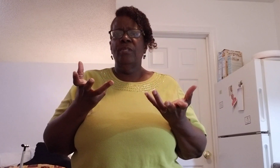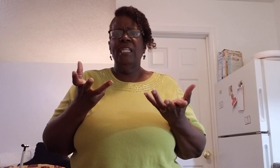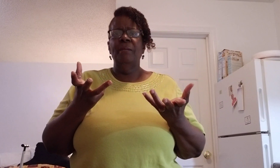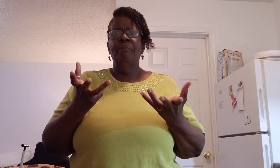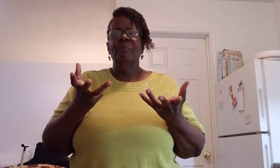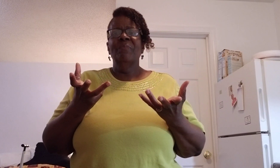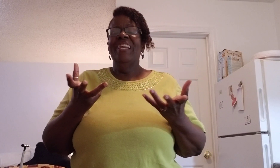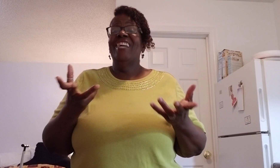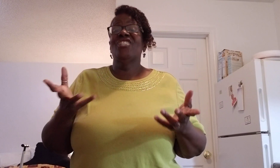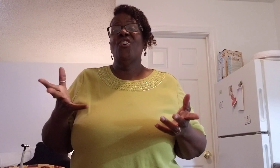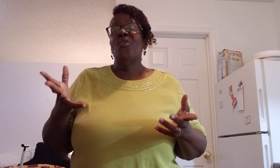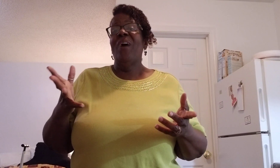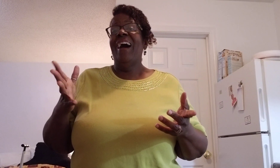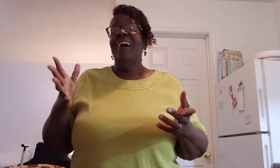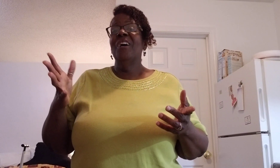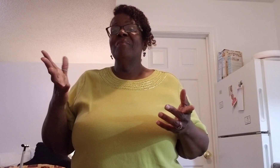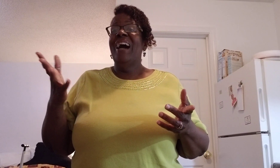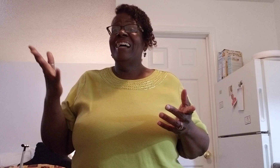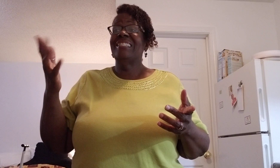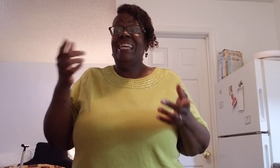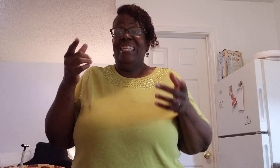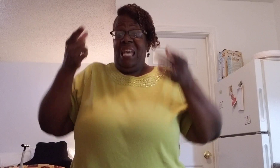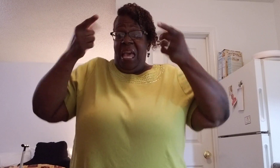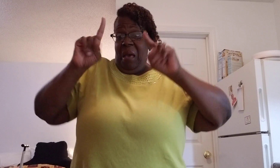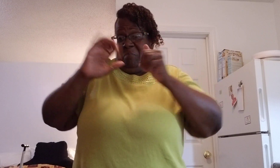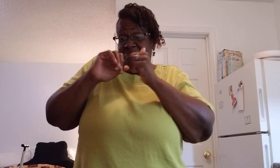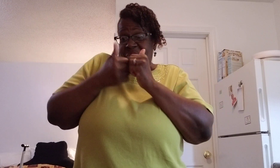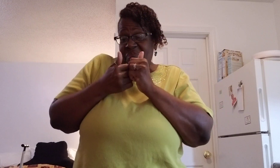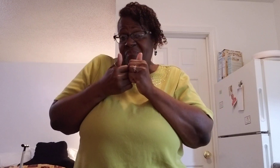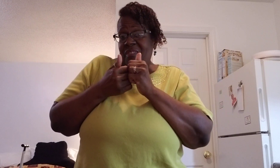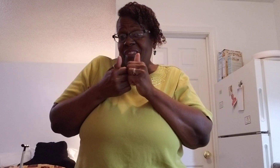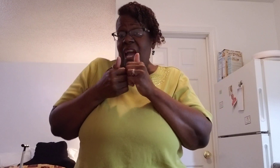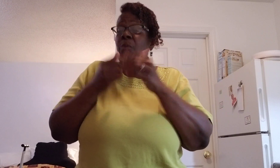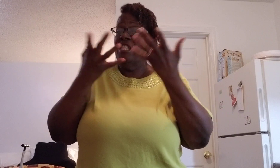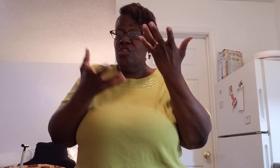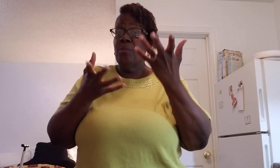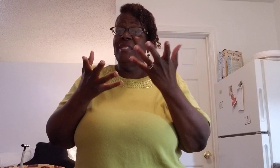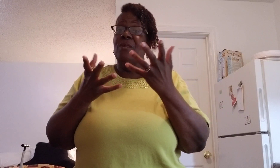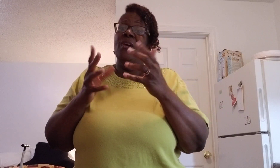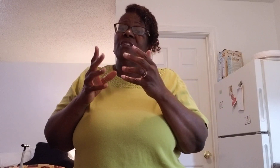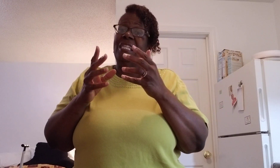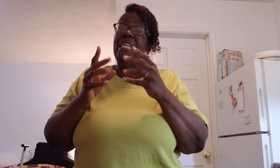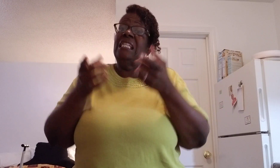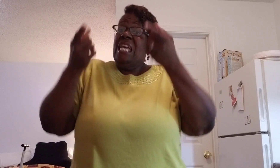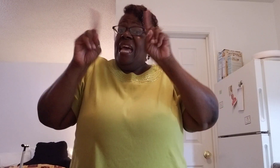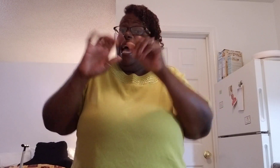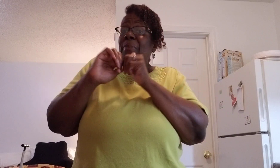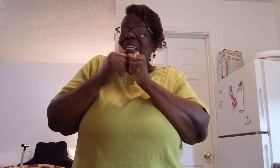keep? And so I say, I would interpret that rather, again, happen